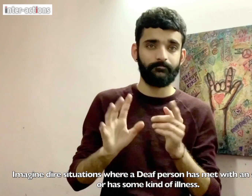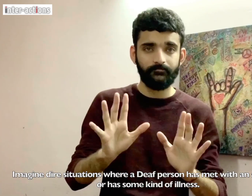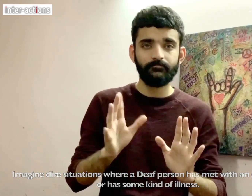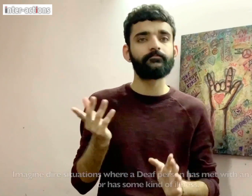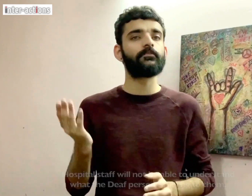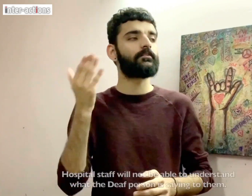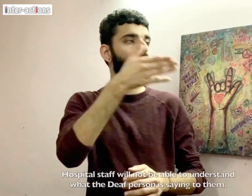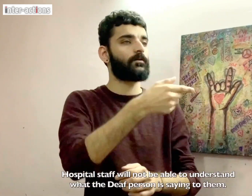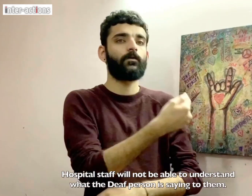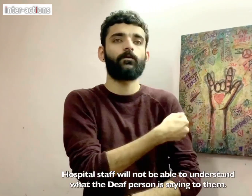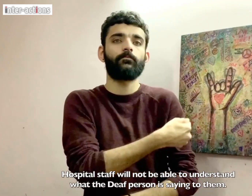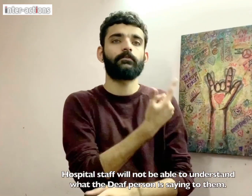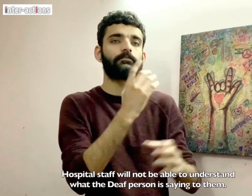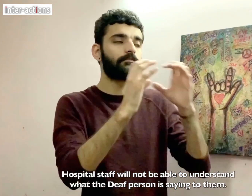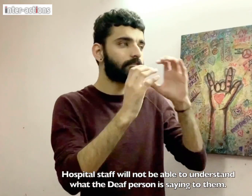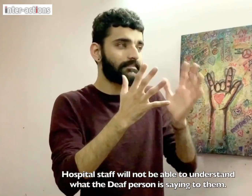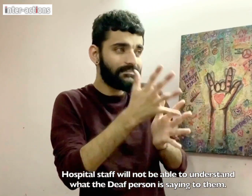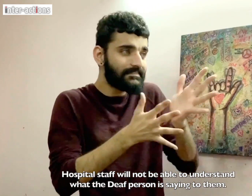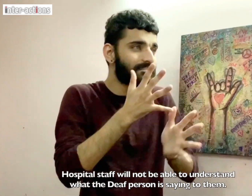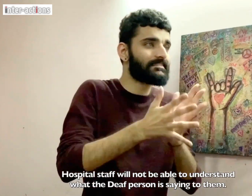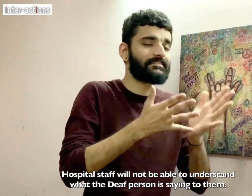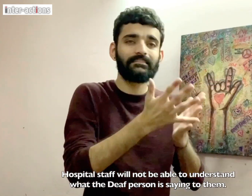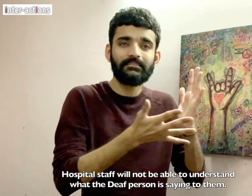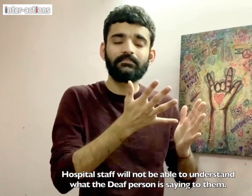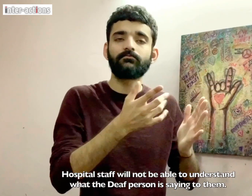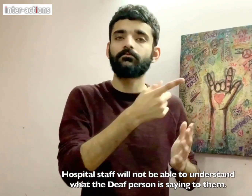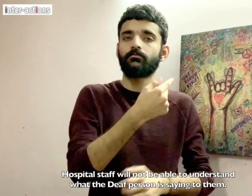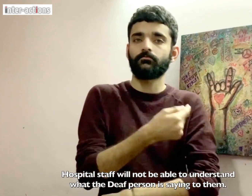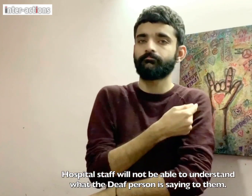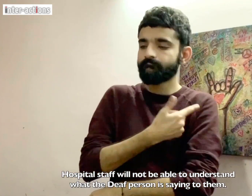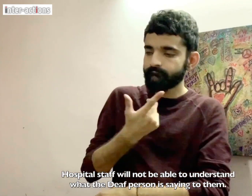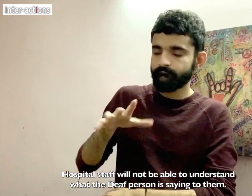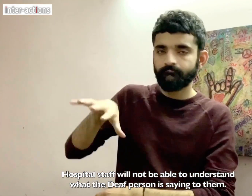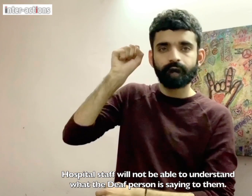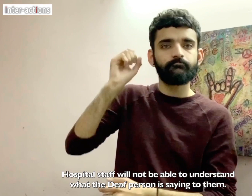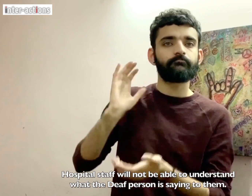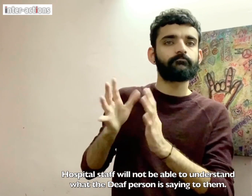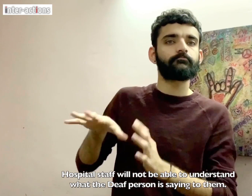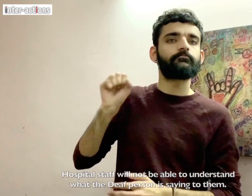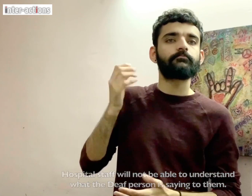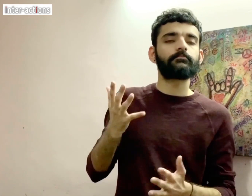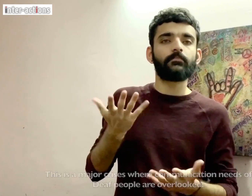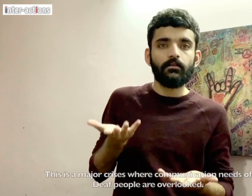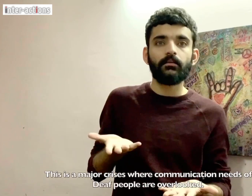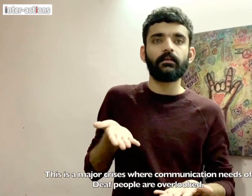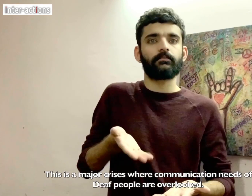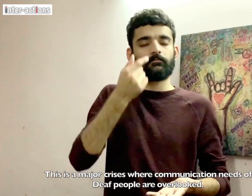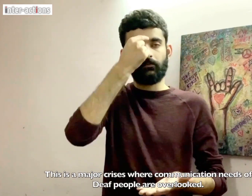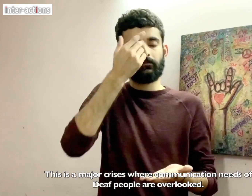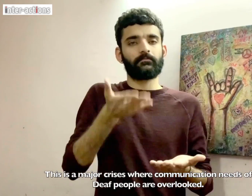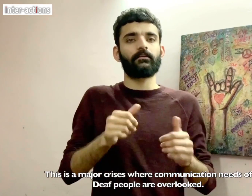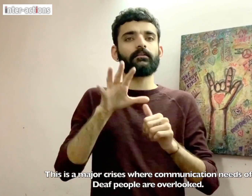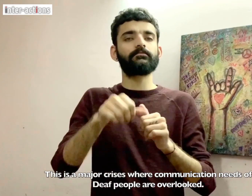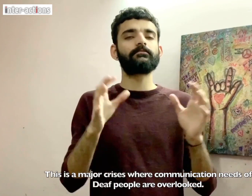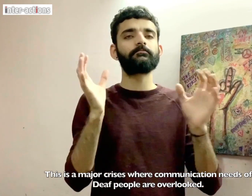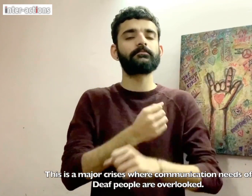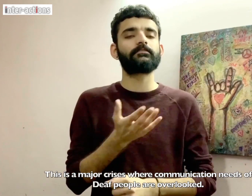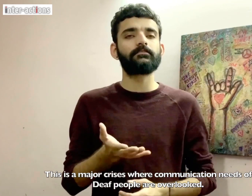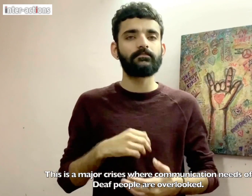illness. Hospital staff will not be able to understand what the deaf person is saying to them. This is a major crisis where communication